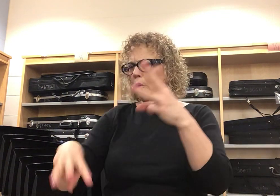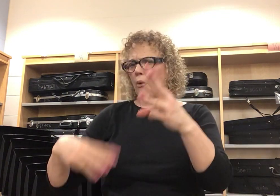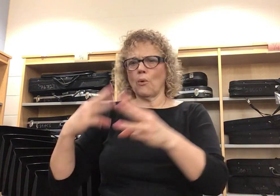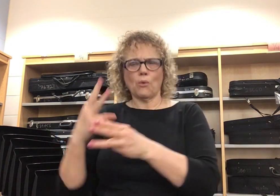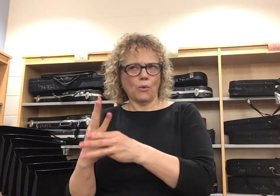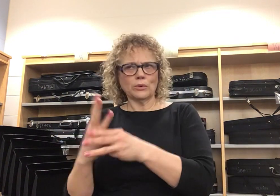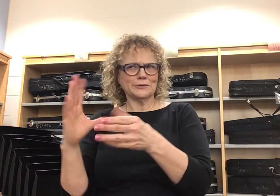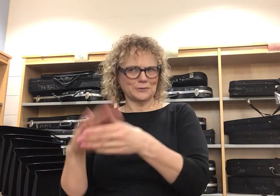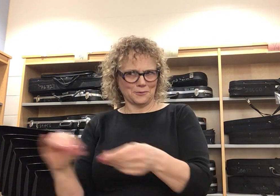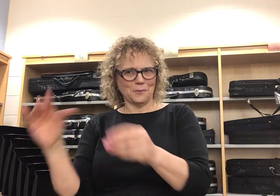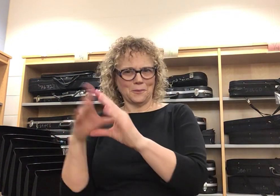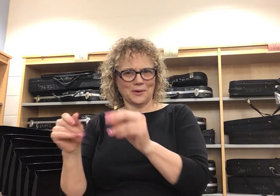section.